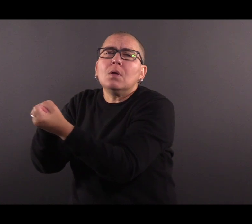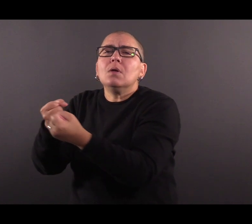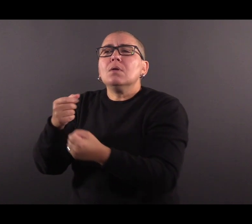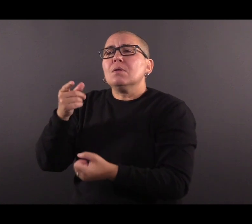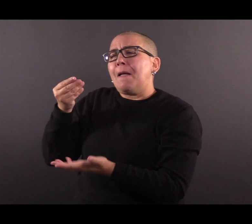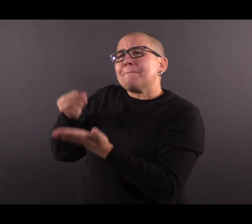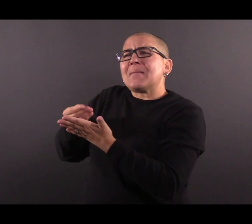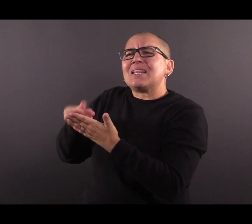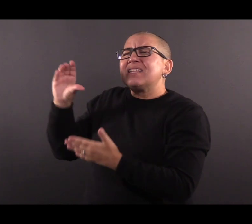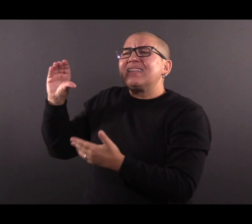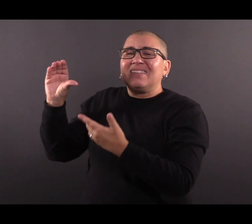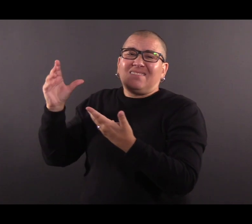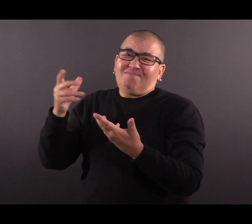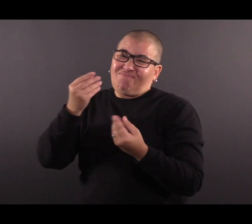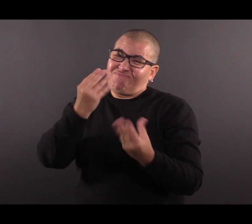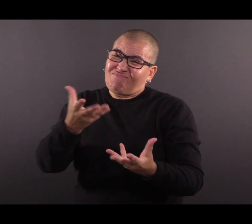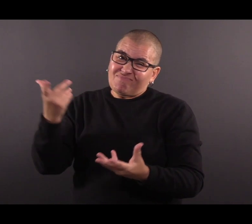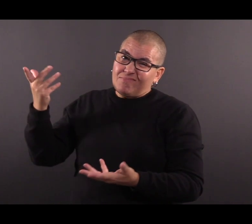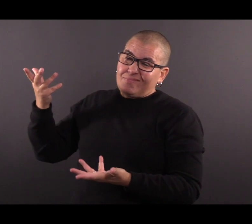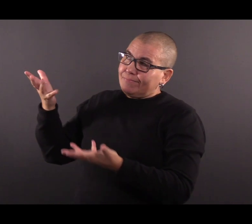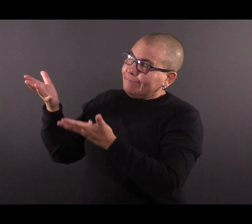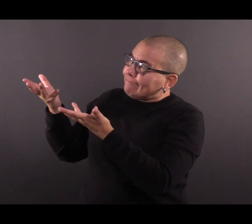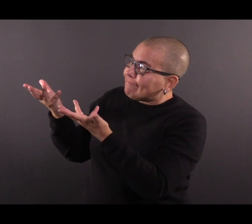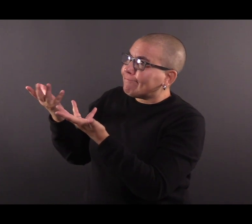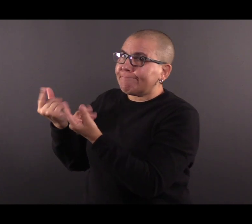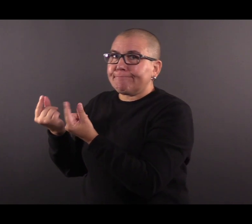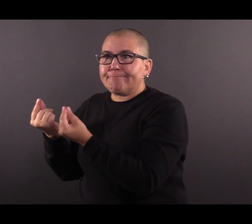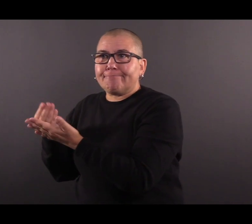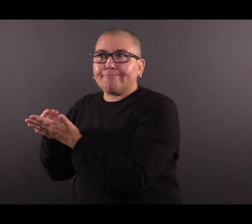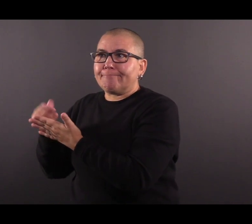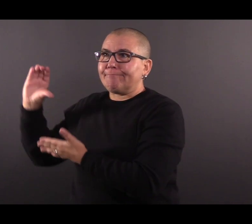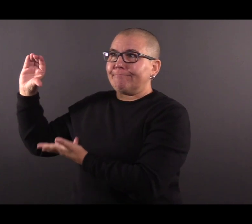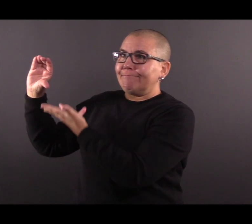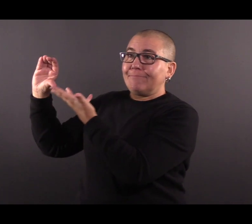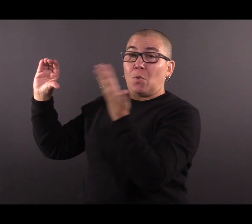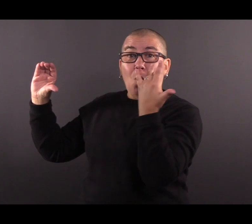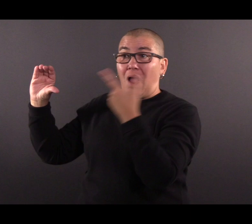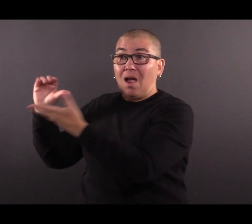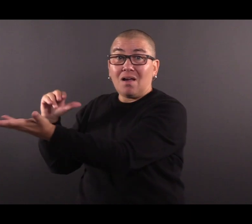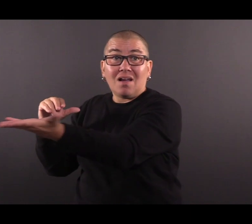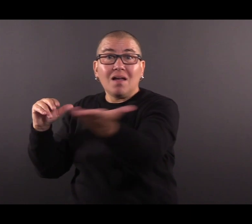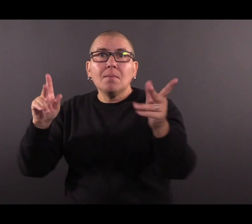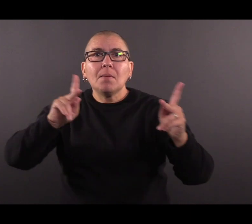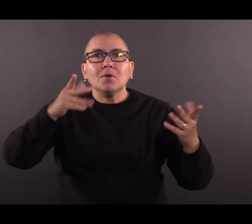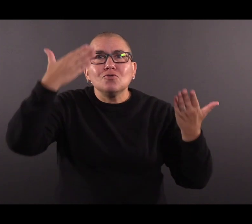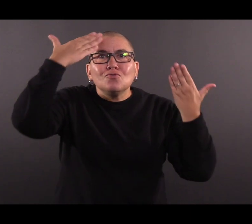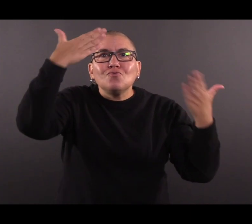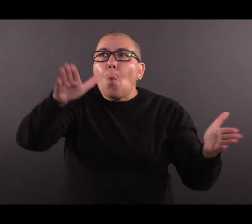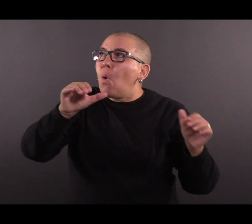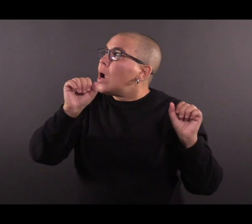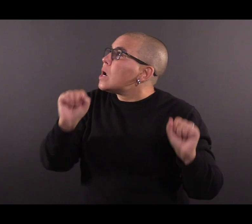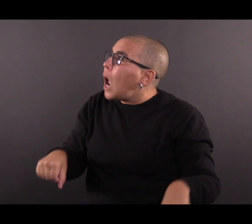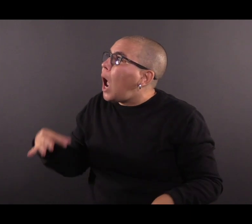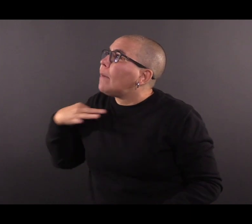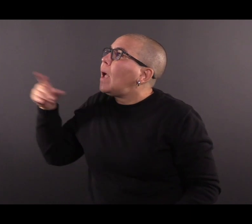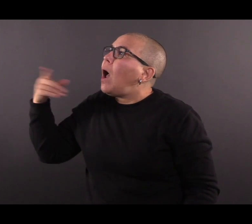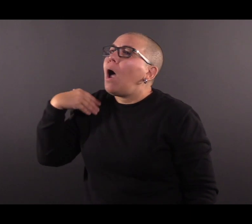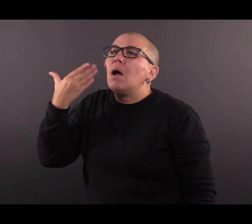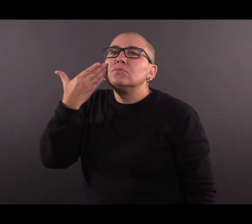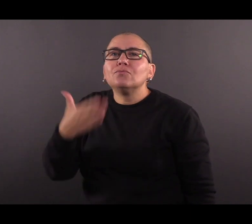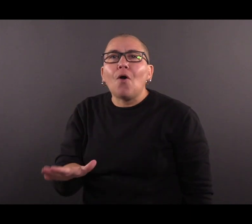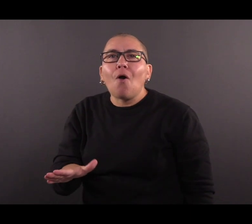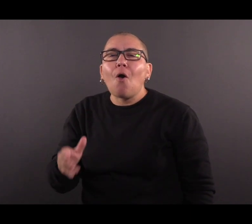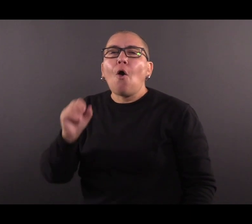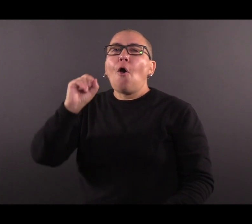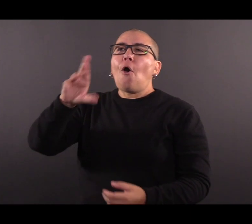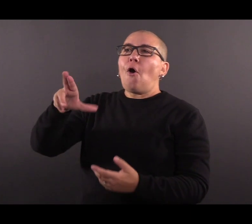because sometimes victim service providers do not realize they might be eligible, or because the grantee requirements can be